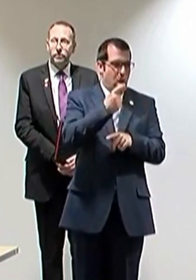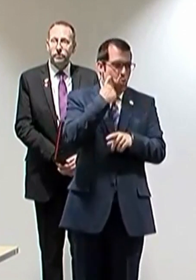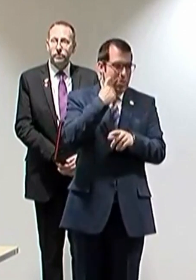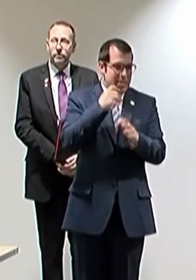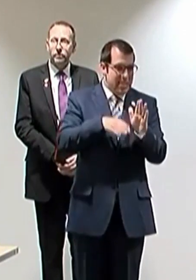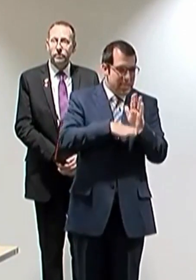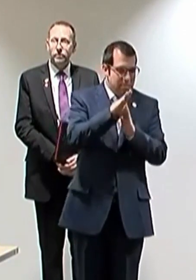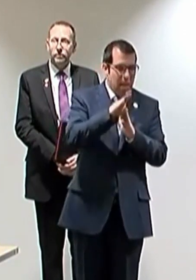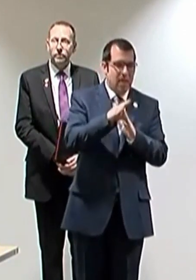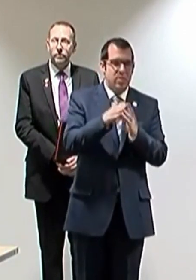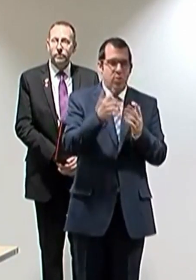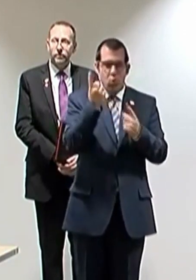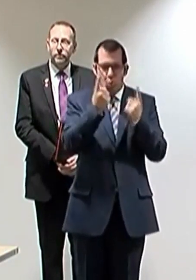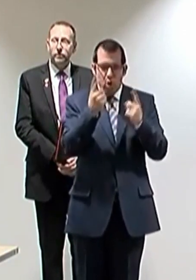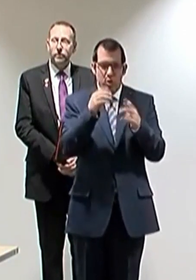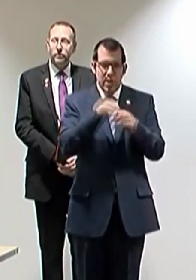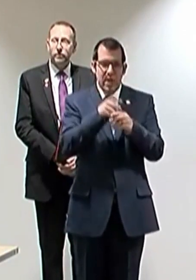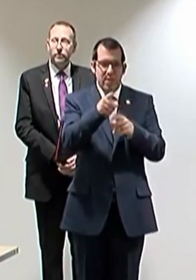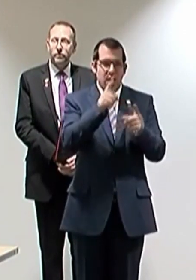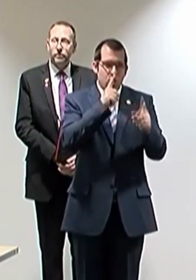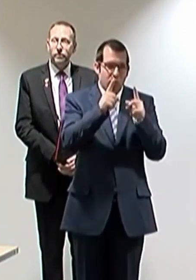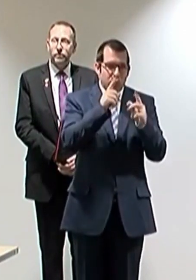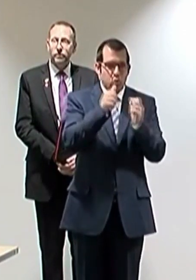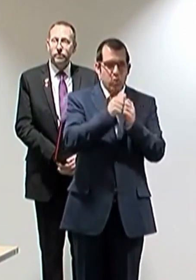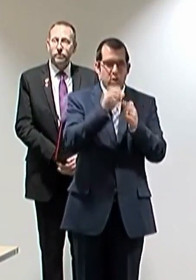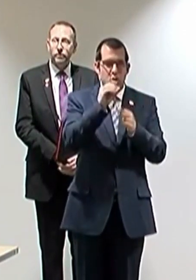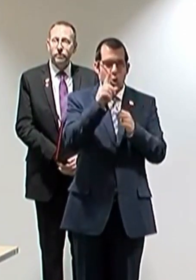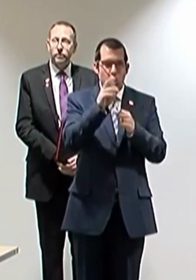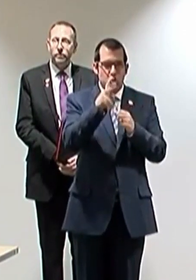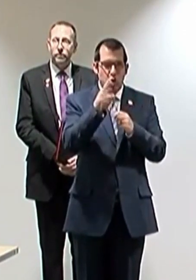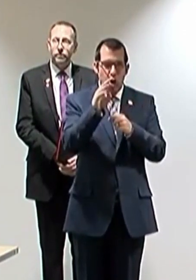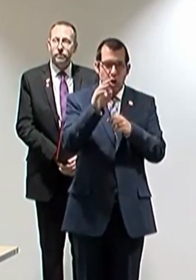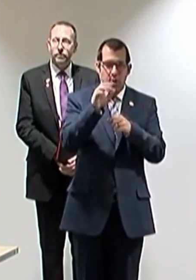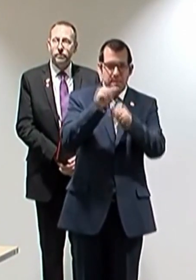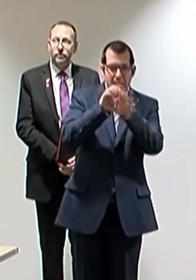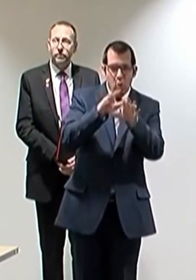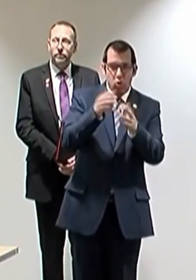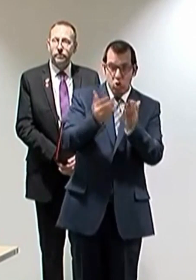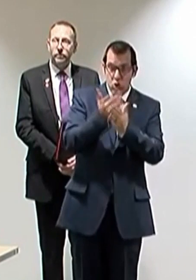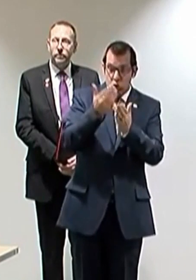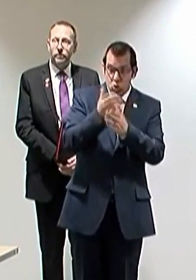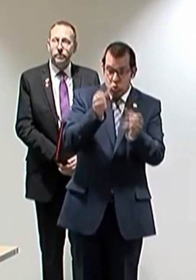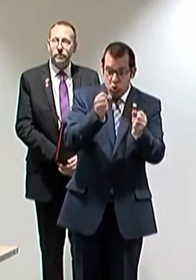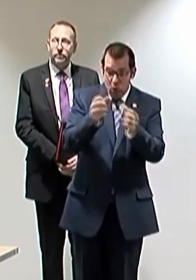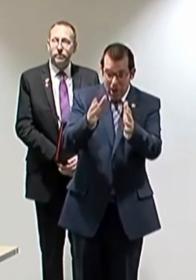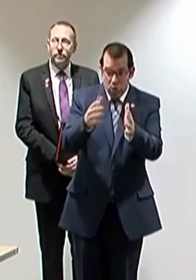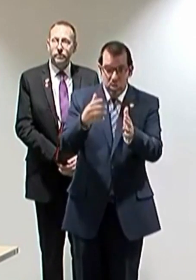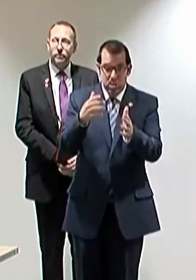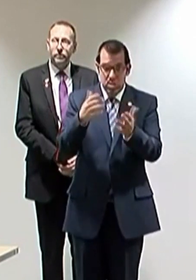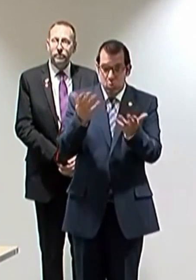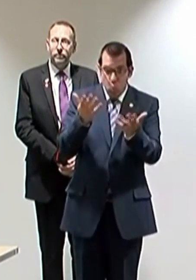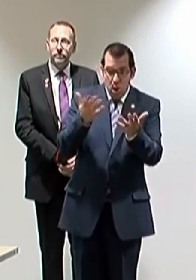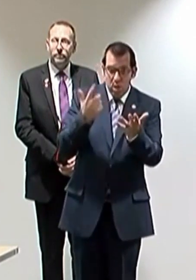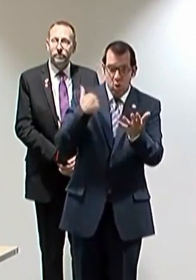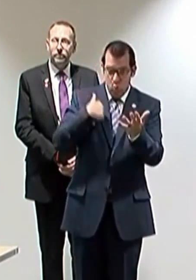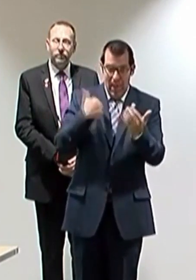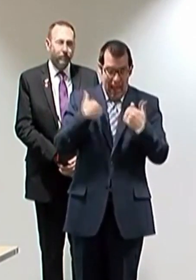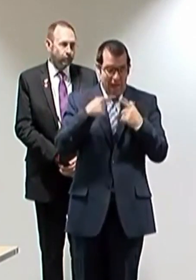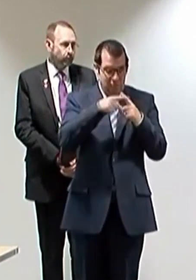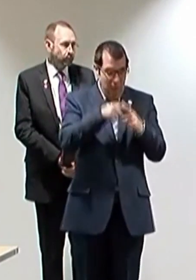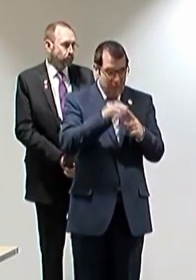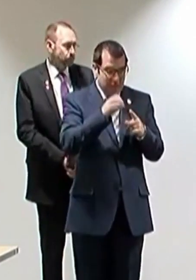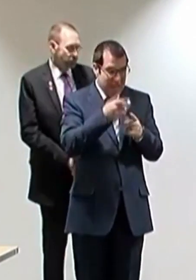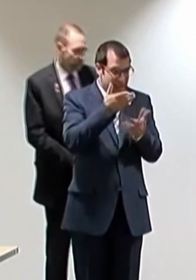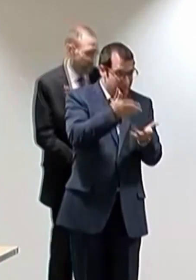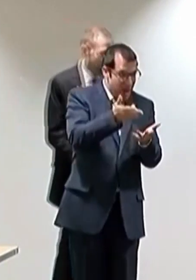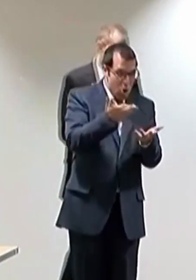wondering, perhaps in the conversations with Ozark Mountain, maybe some new strategies, knowing that we do have positive cases in those plants